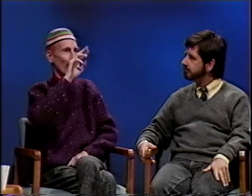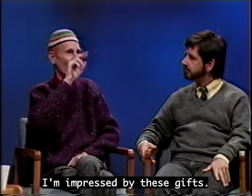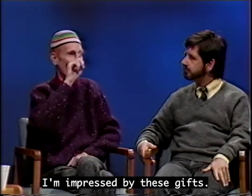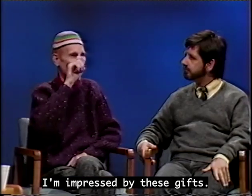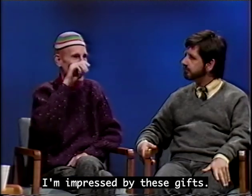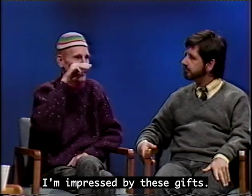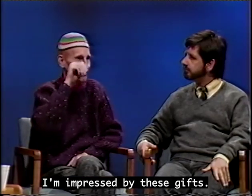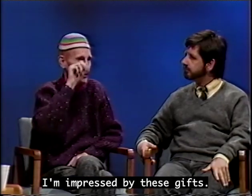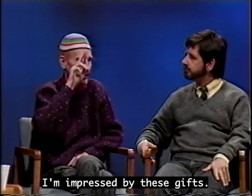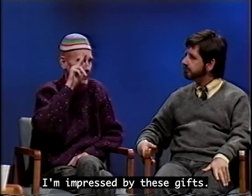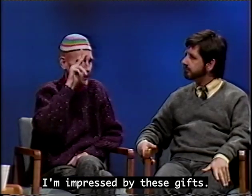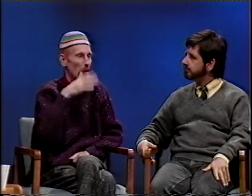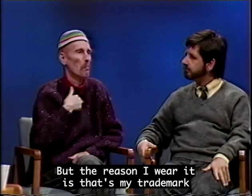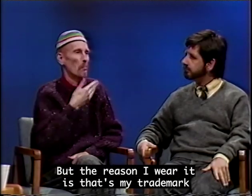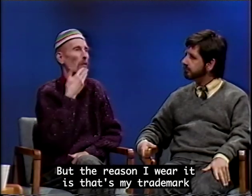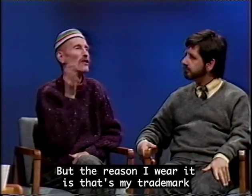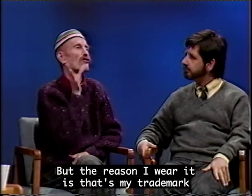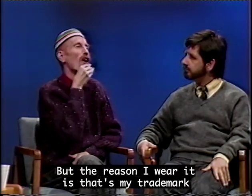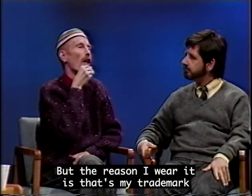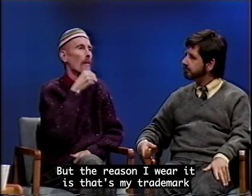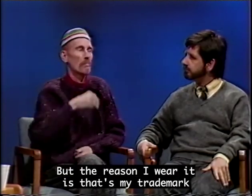I'm impressed by these gifts. But the reason I